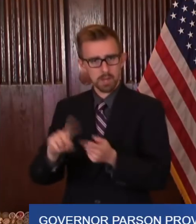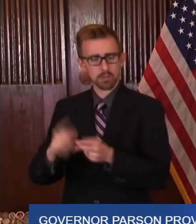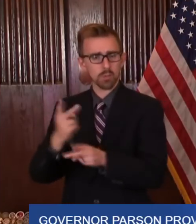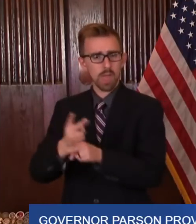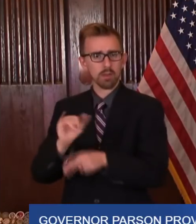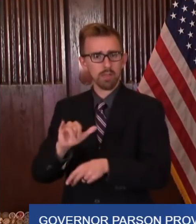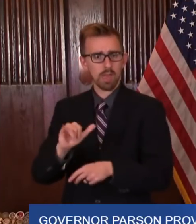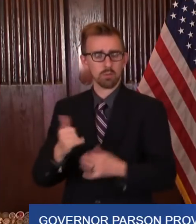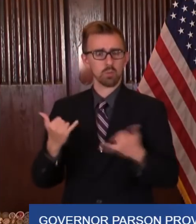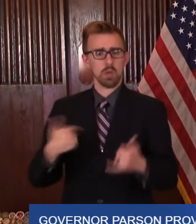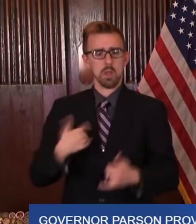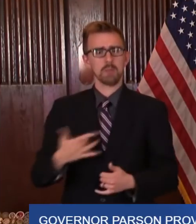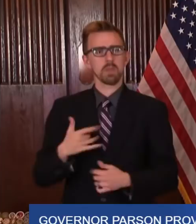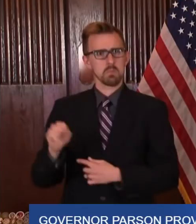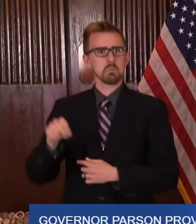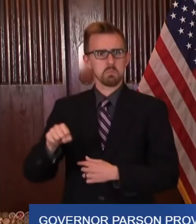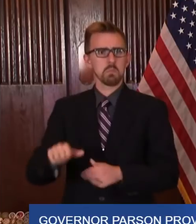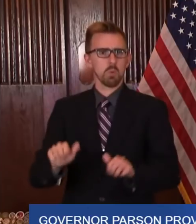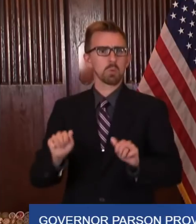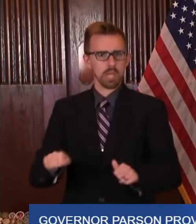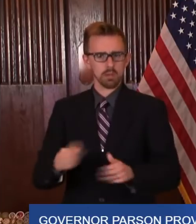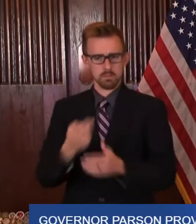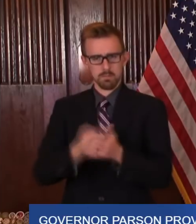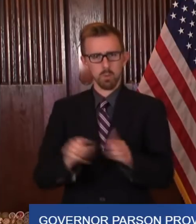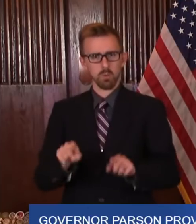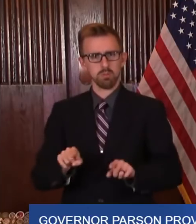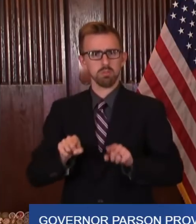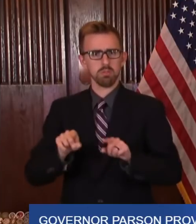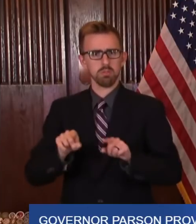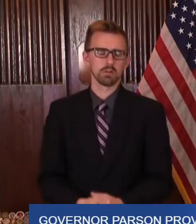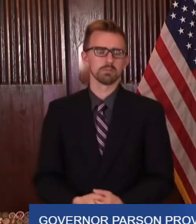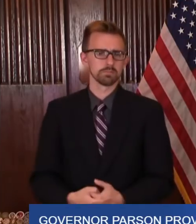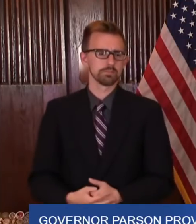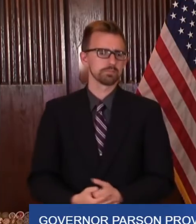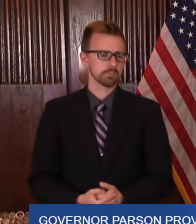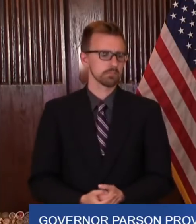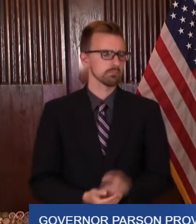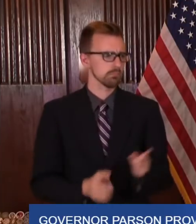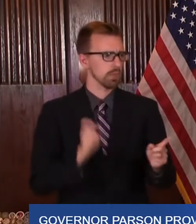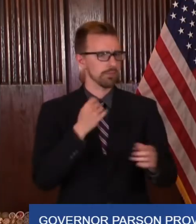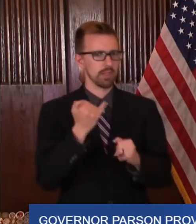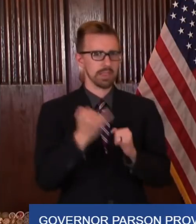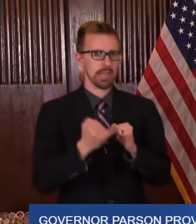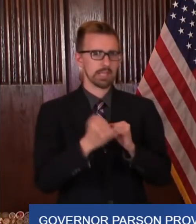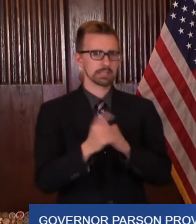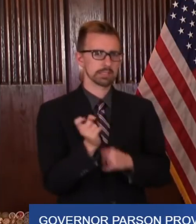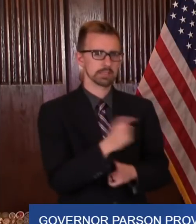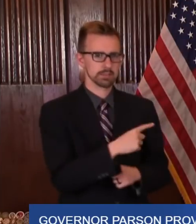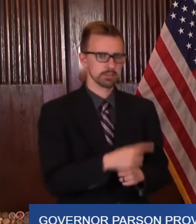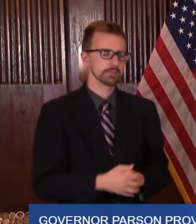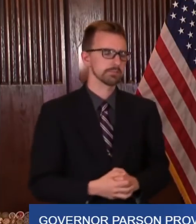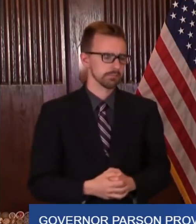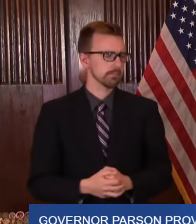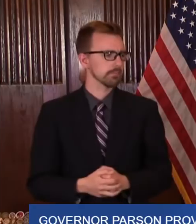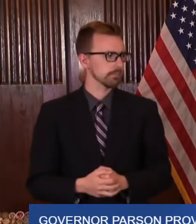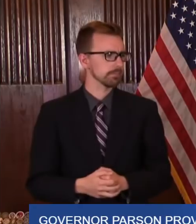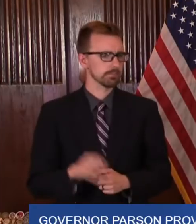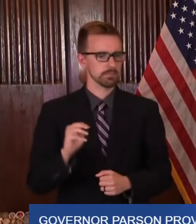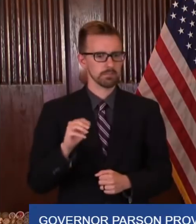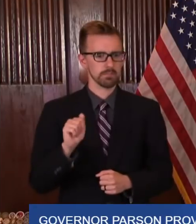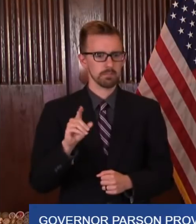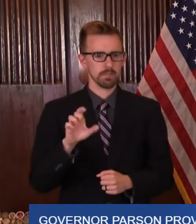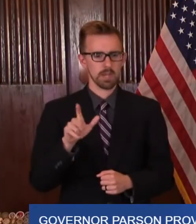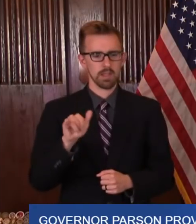believe we are, and I believe we're going to be able to do both, and we're going to move Missouri forward. All right, Governor, this is the last question from a reporter.